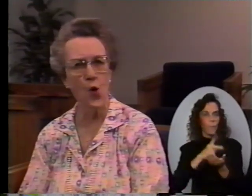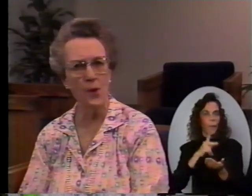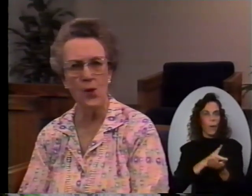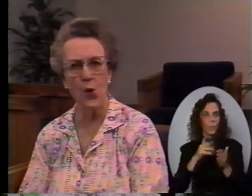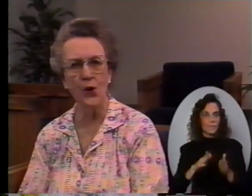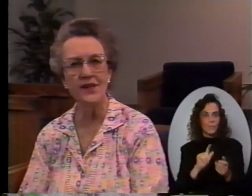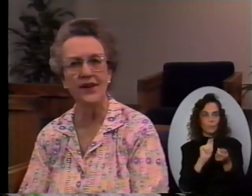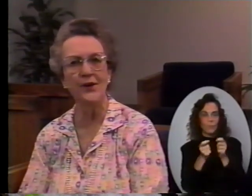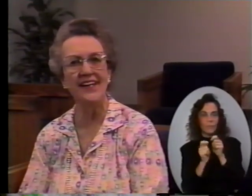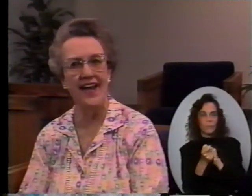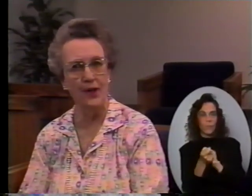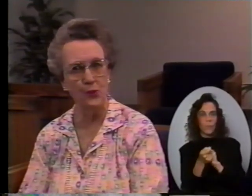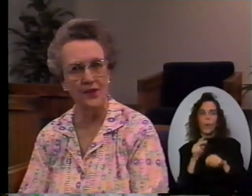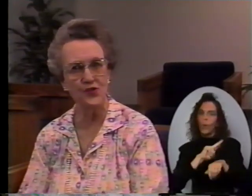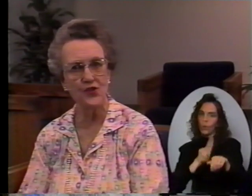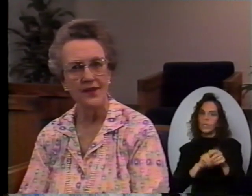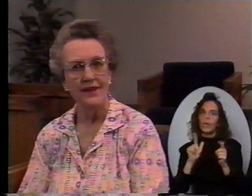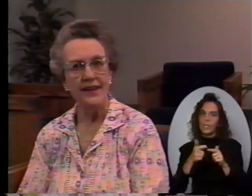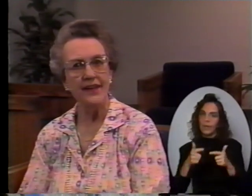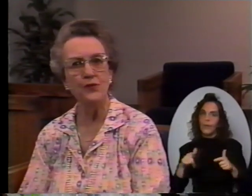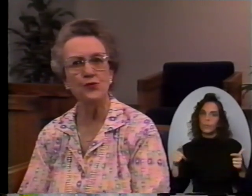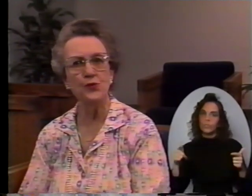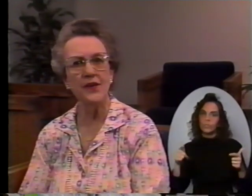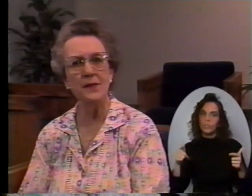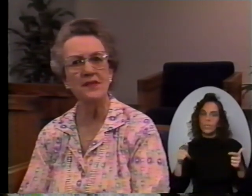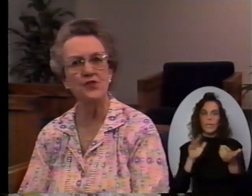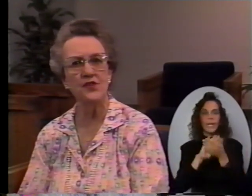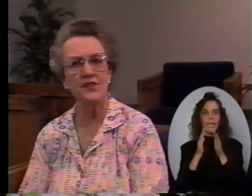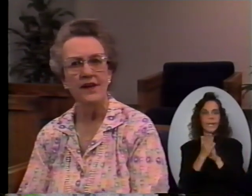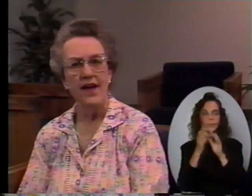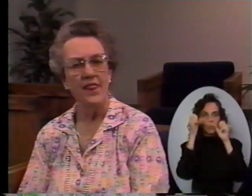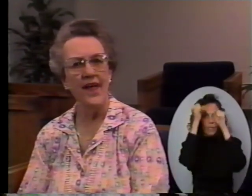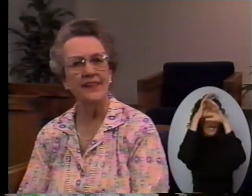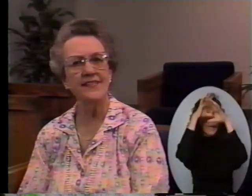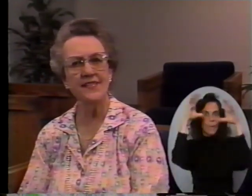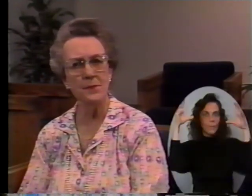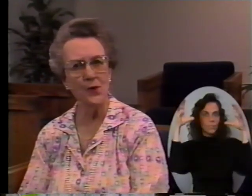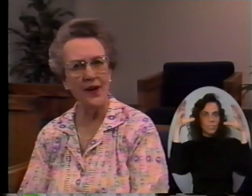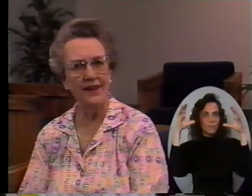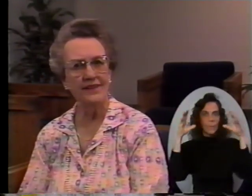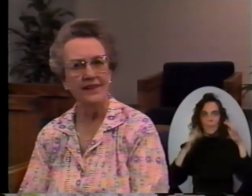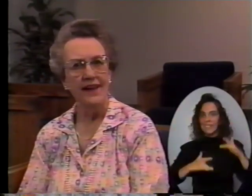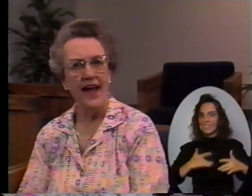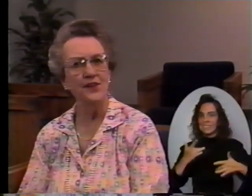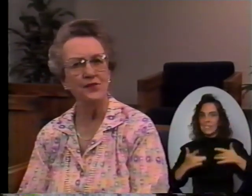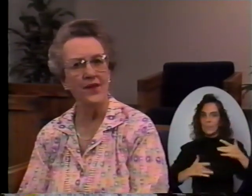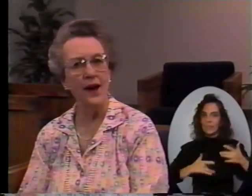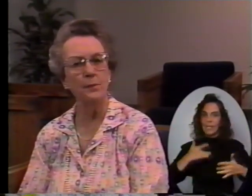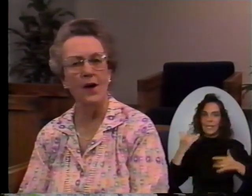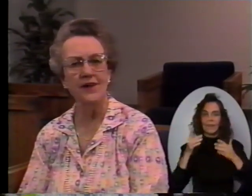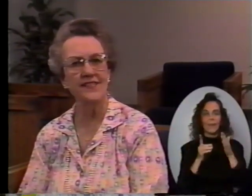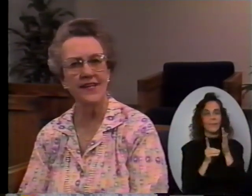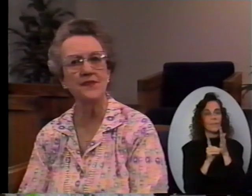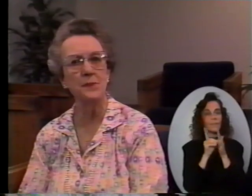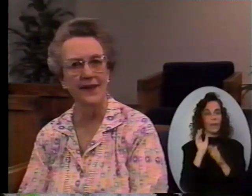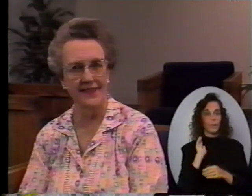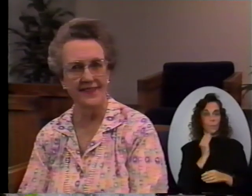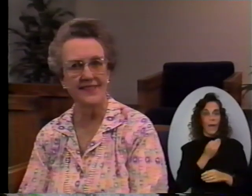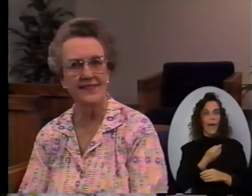transform ordinary language into images that stimulate and develop our sensibilities.